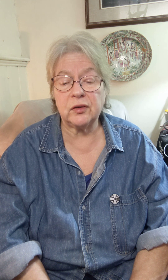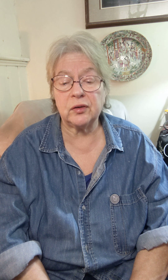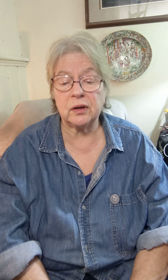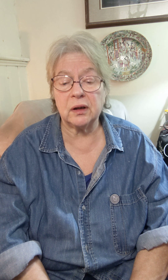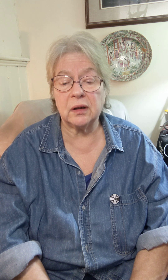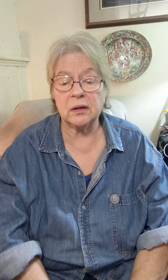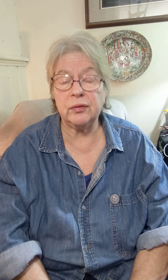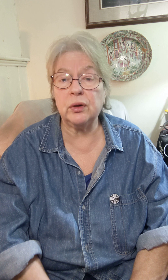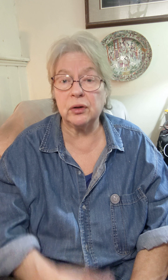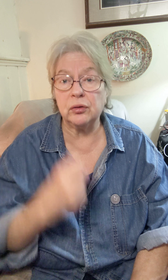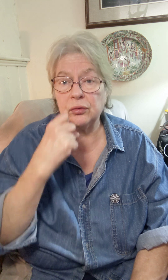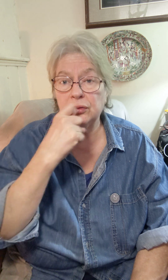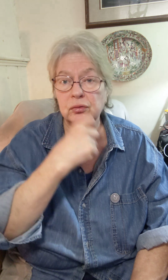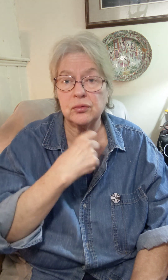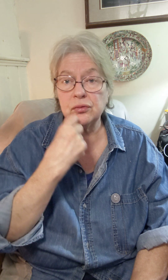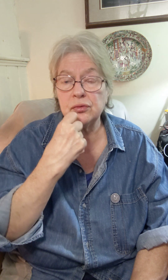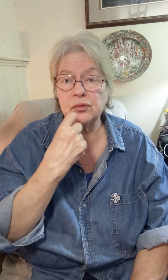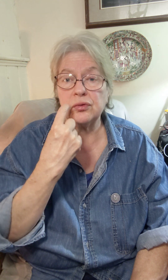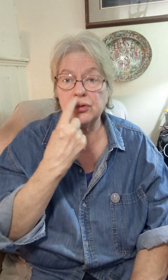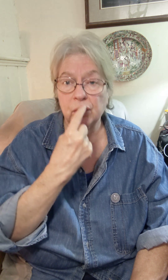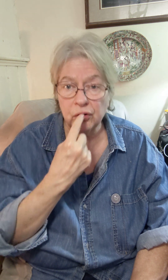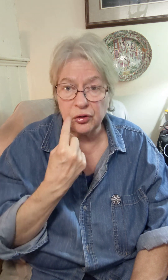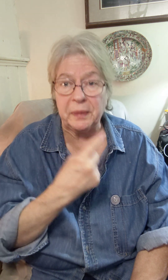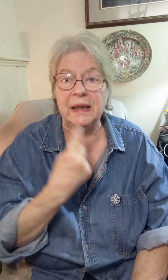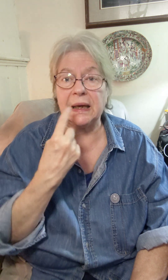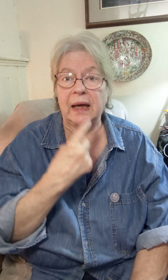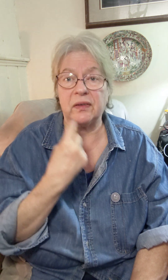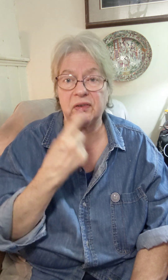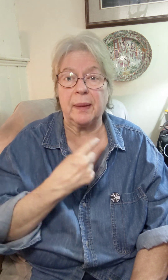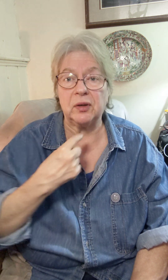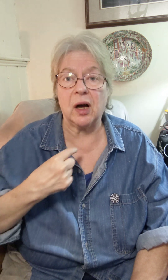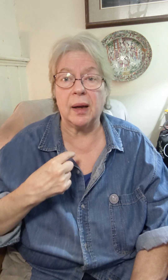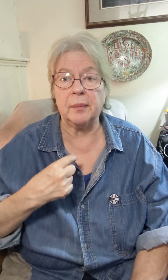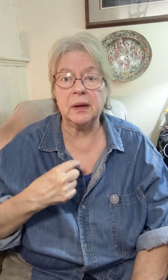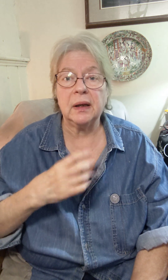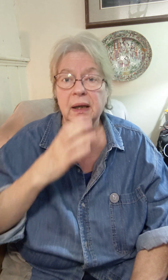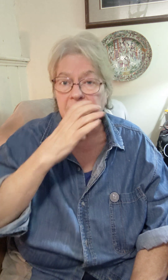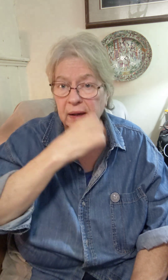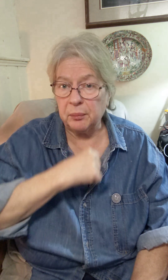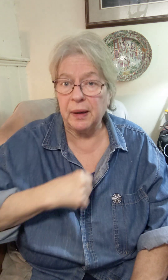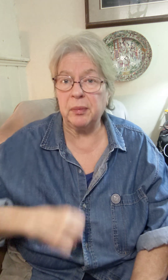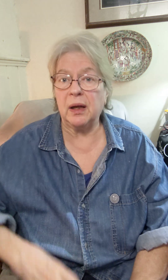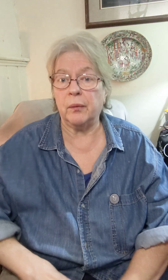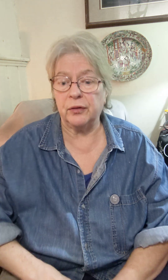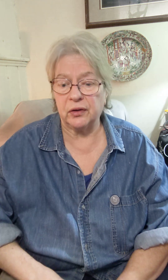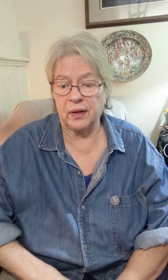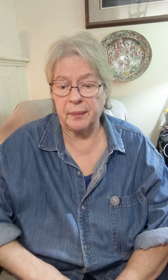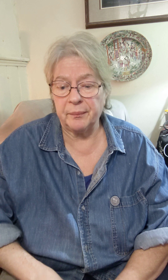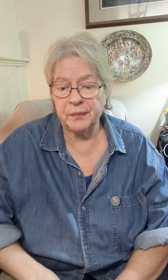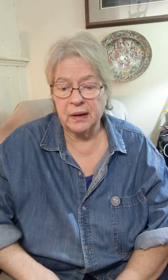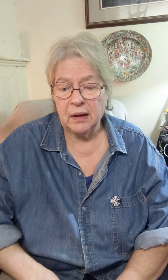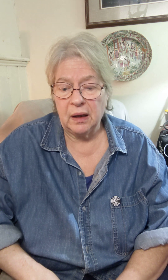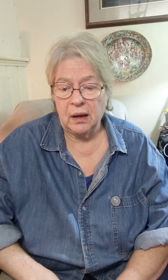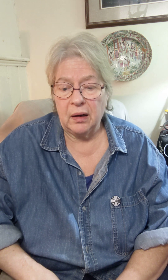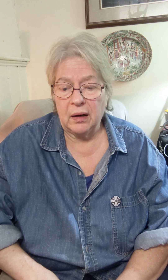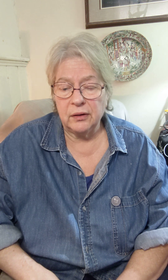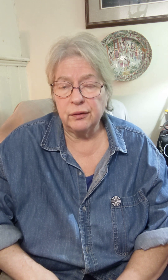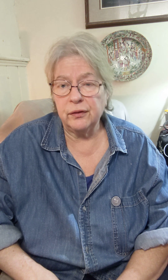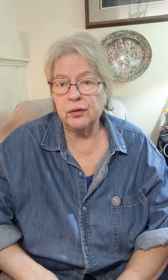that's if you can speak at the same time, it may be helpful to them. You'll